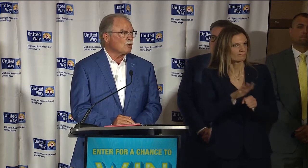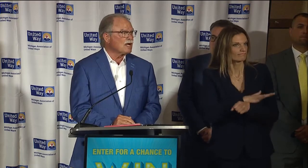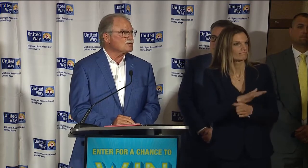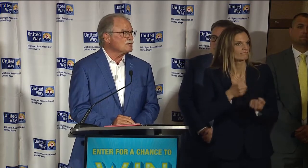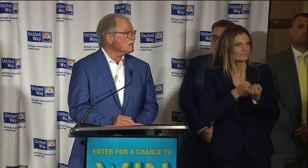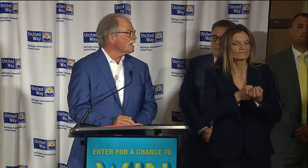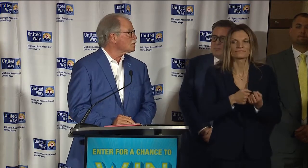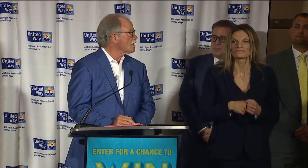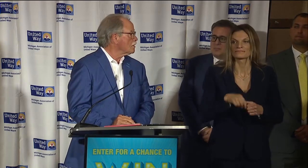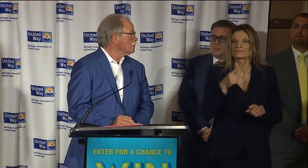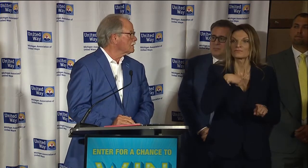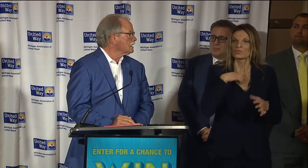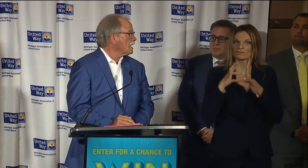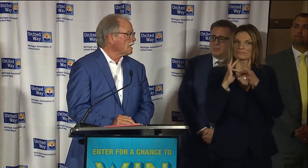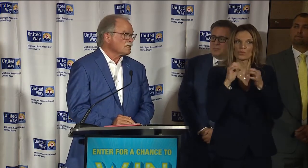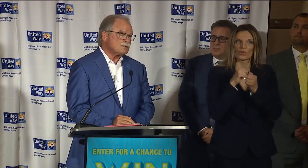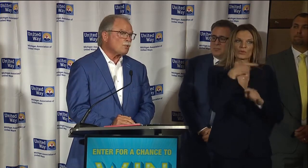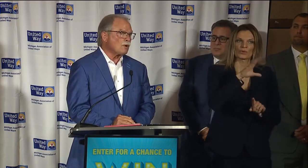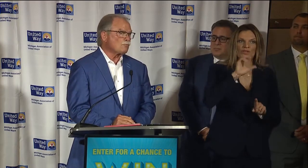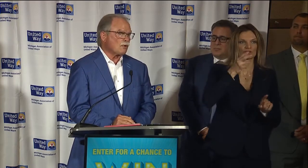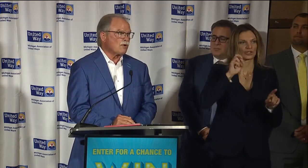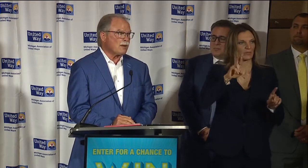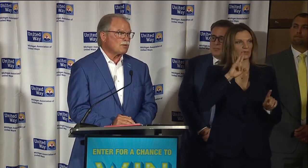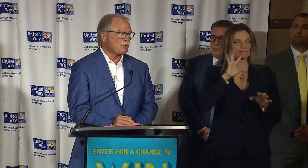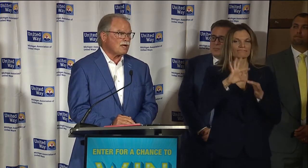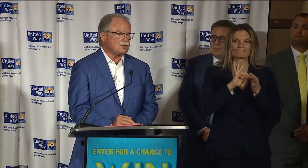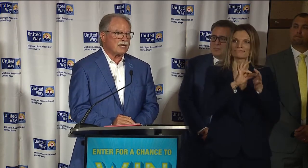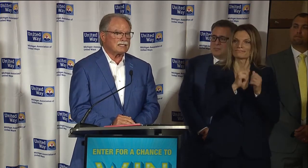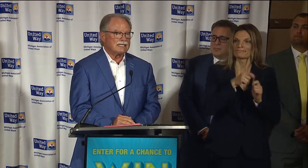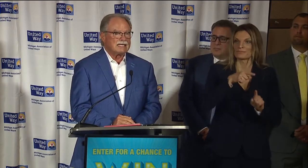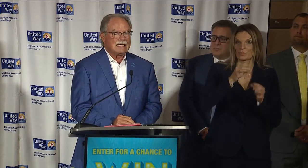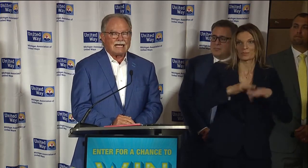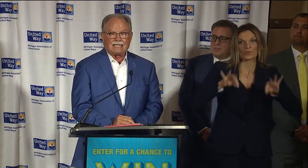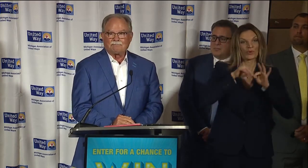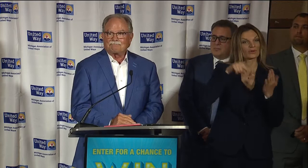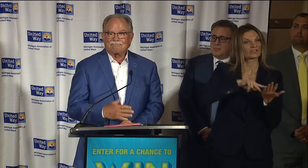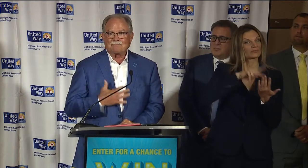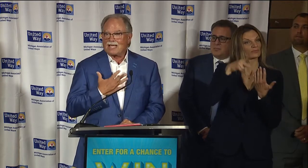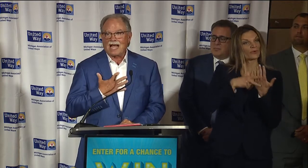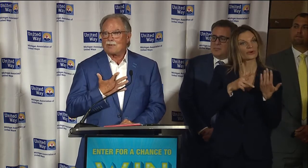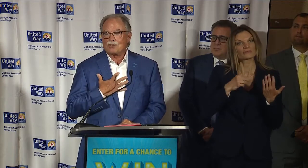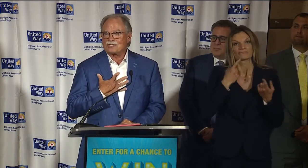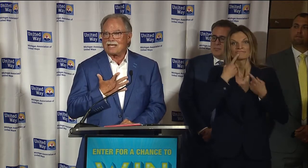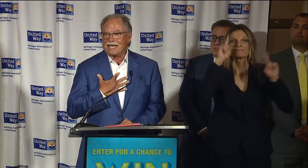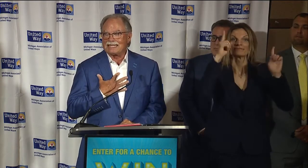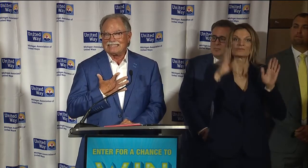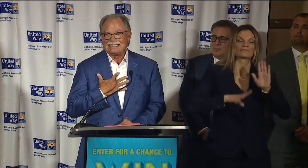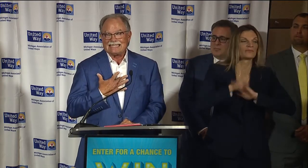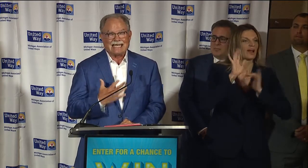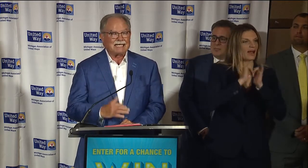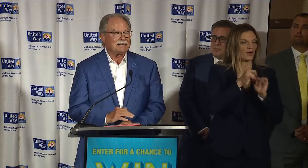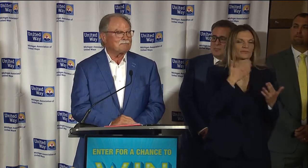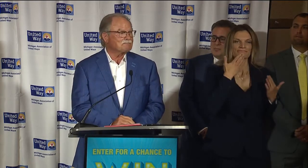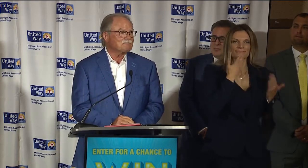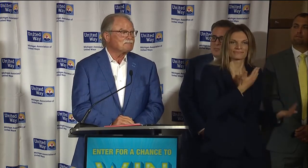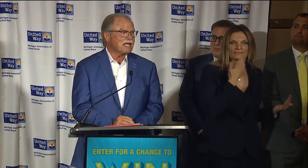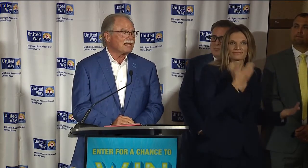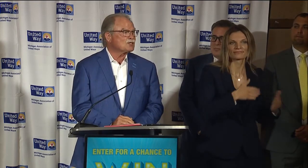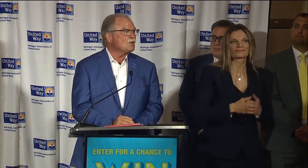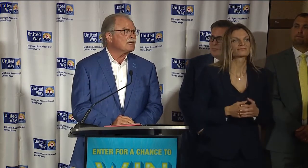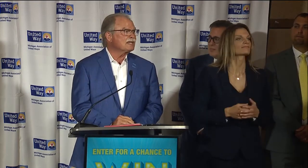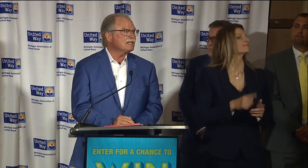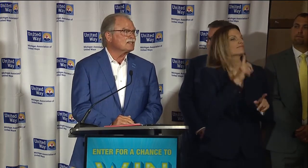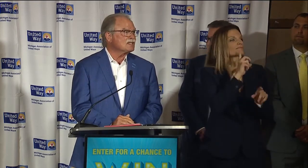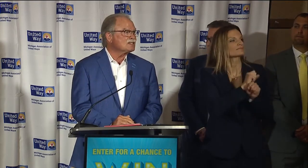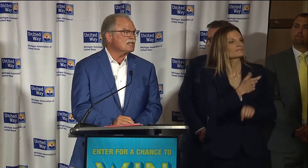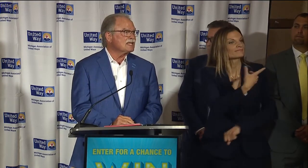Chamber Federation stands with you on this important program and project, and I'm here to say that